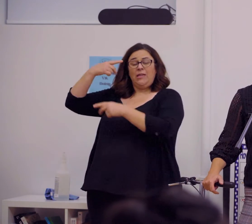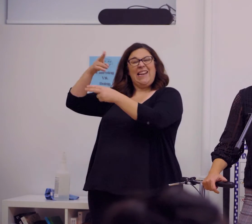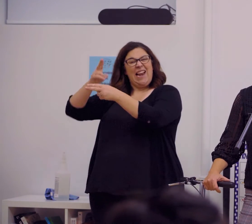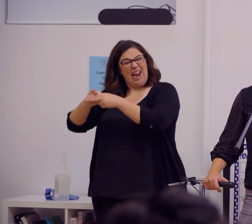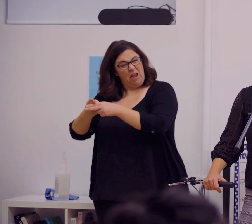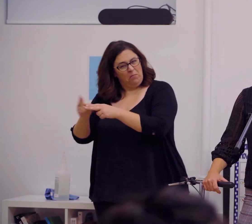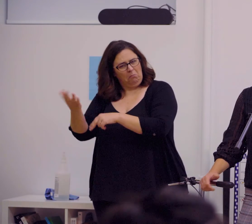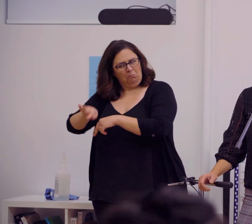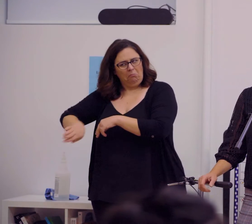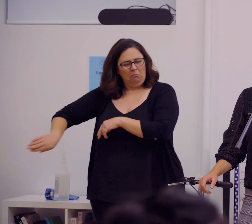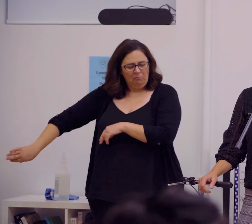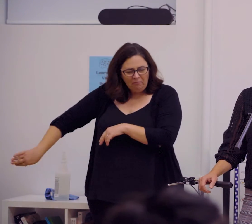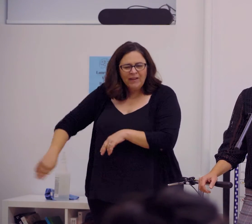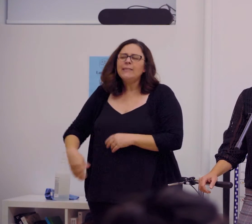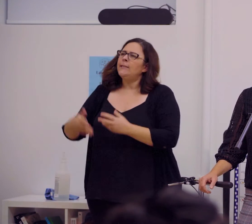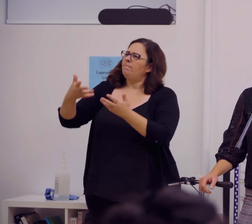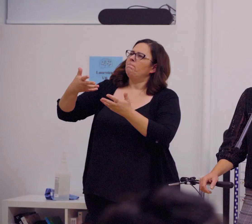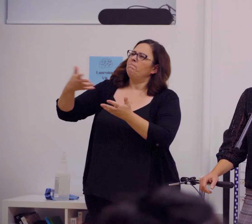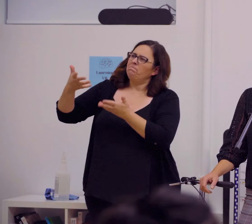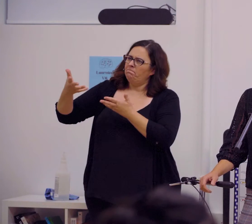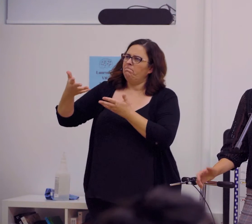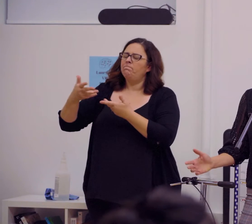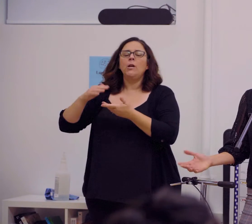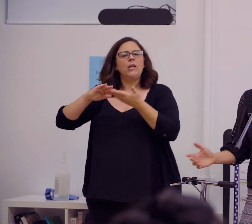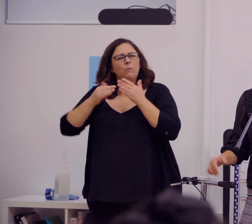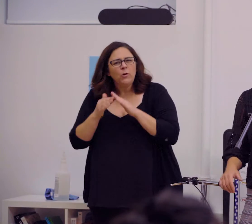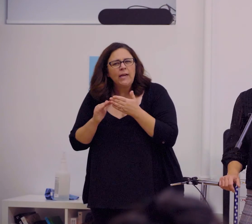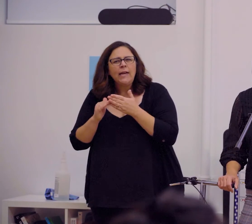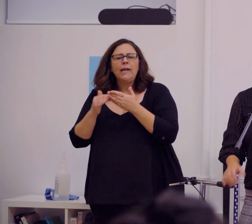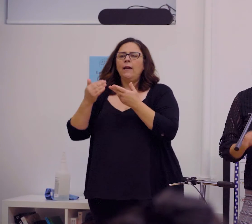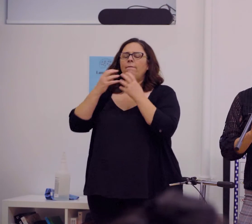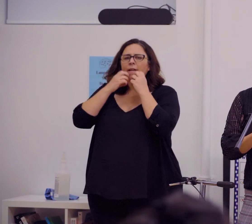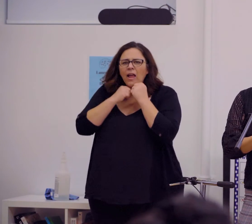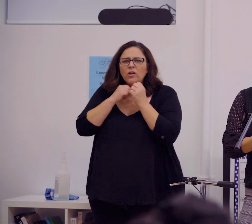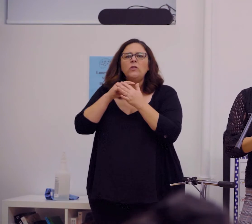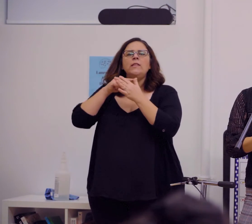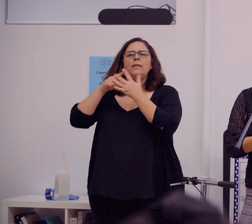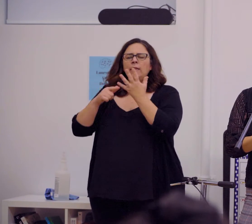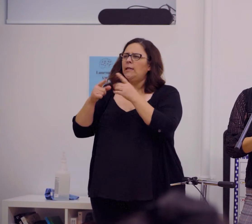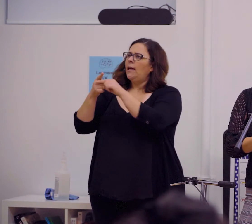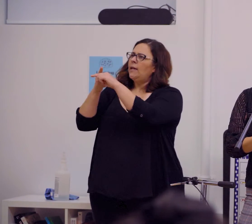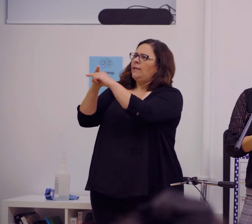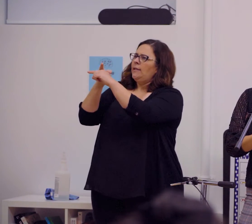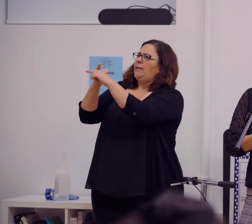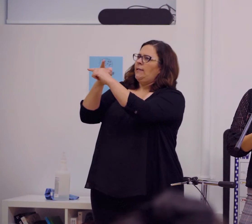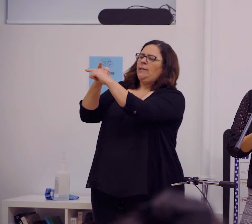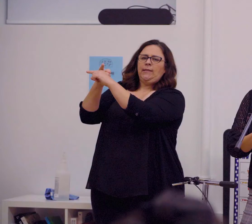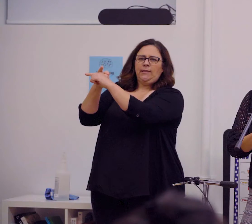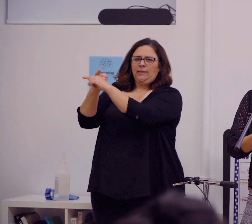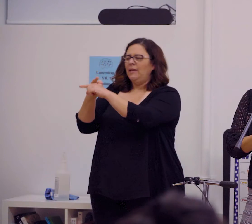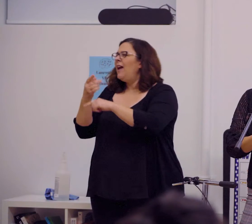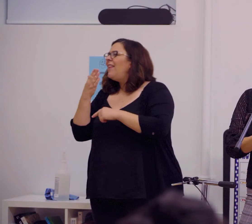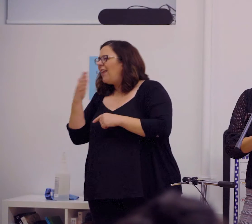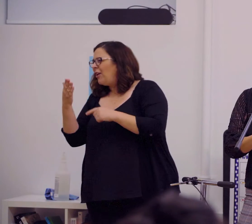remain nameless, where our ways of working with community and our values actually clashed. So as was mentioned, thank